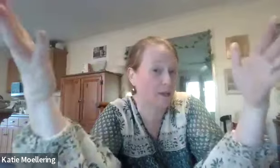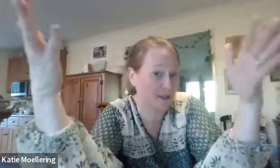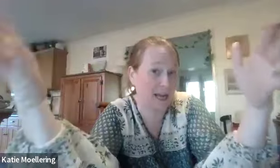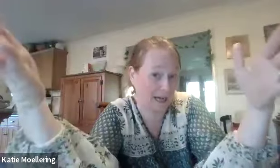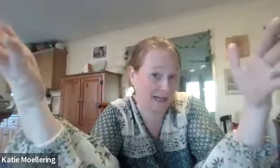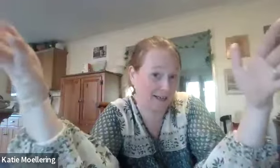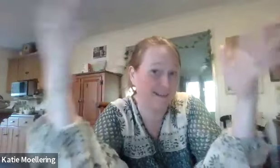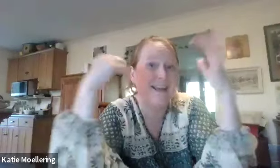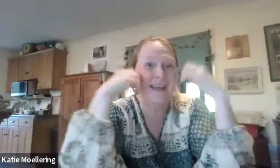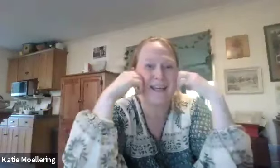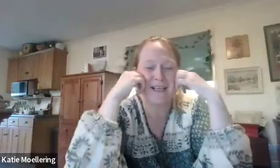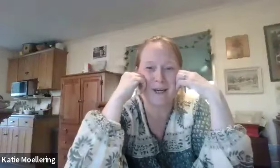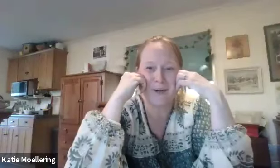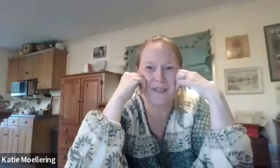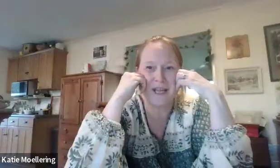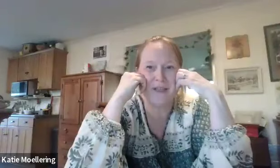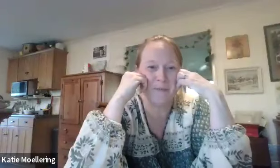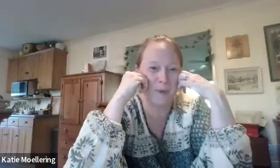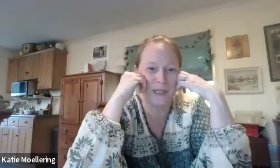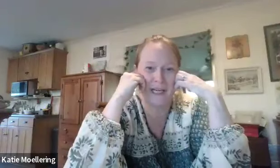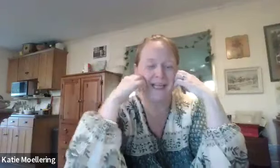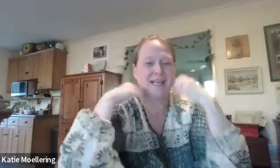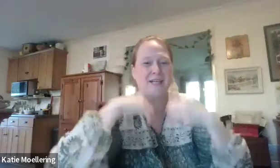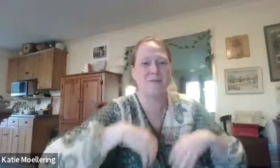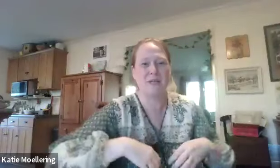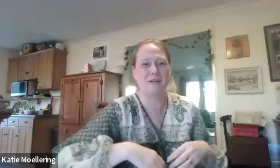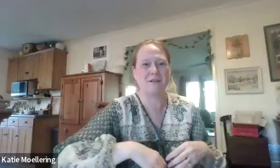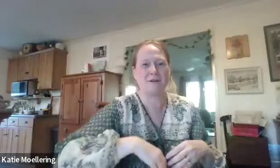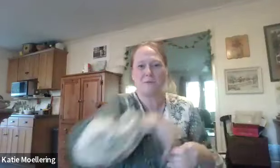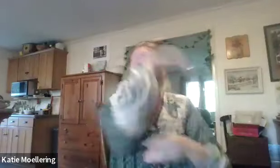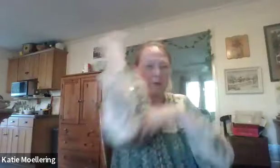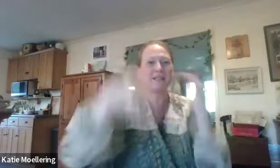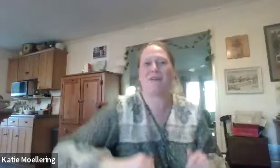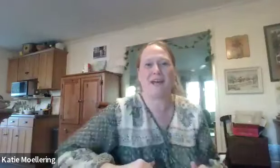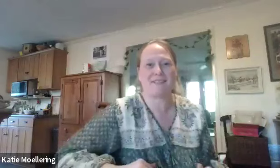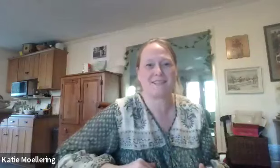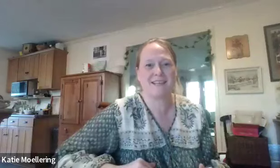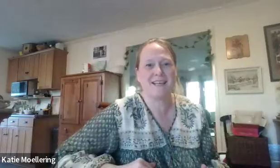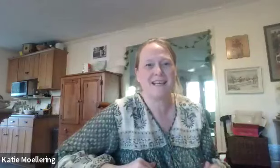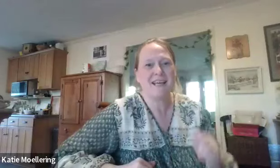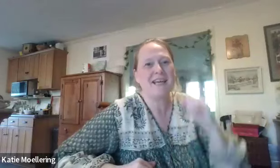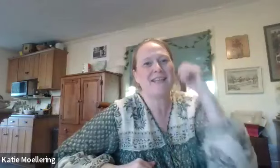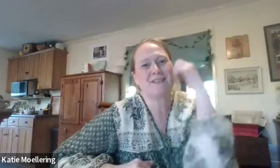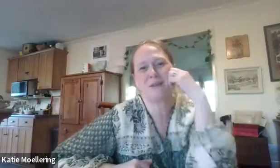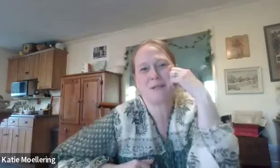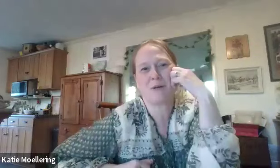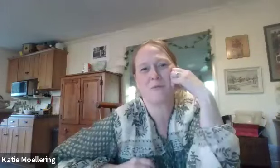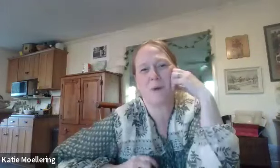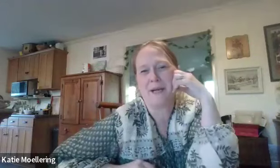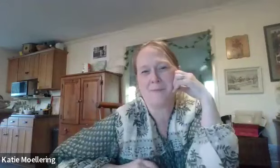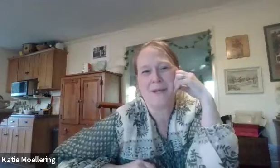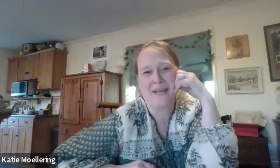was signing, and I saw her say good morning, and it went really fast. And that's when I was like, wait a